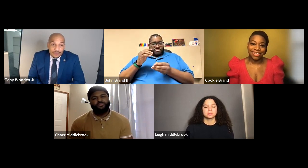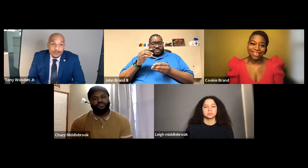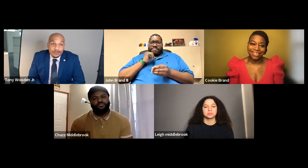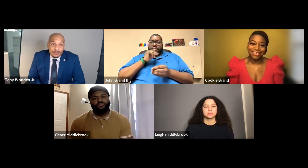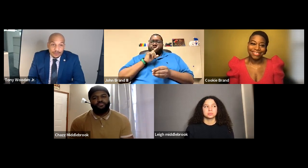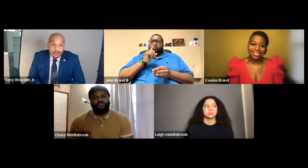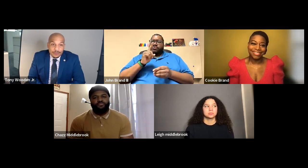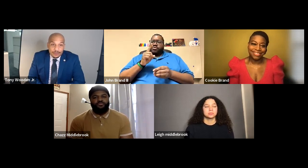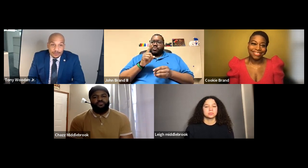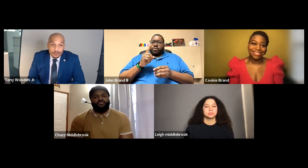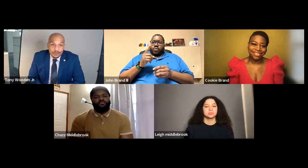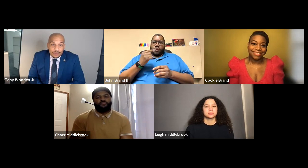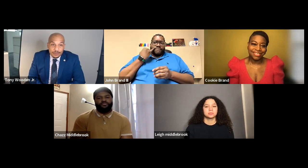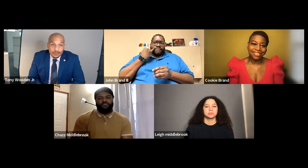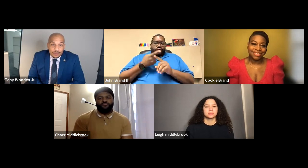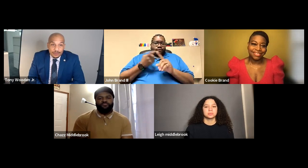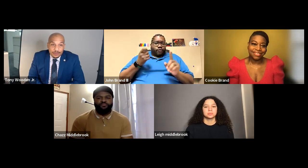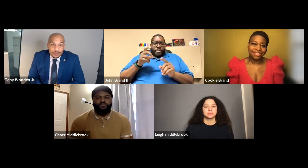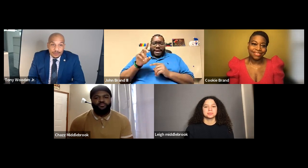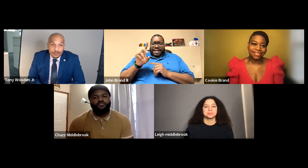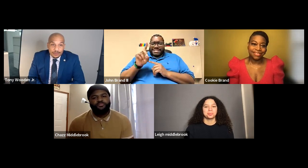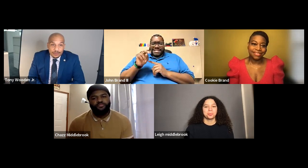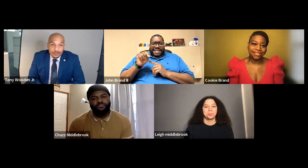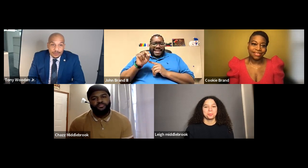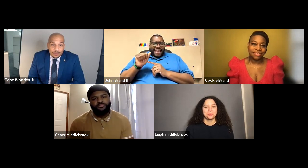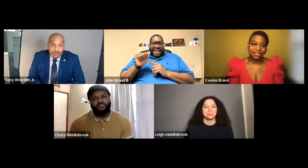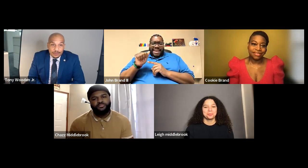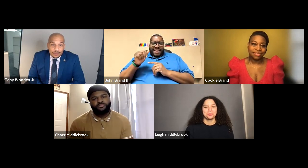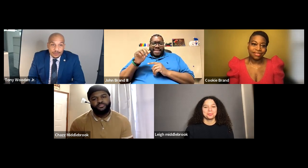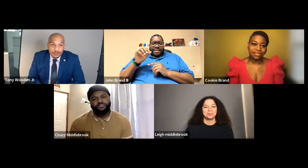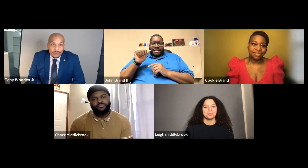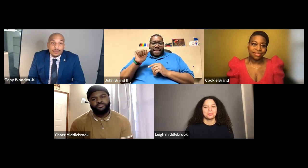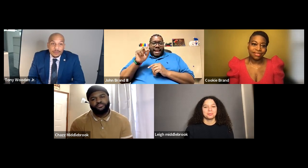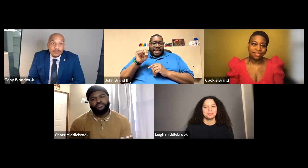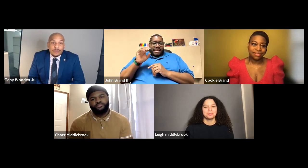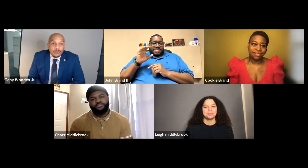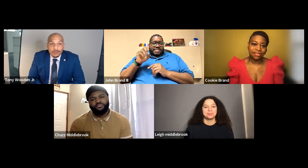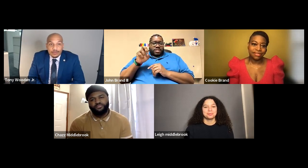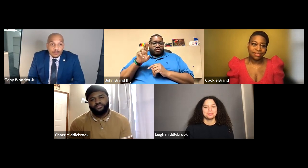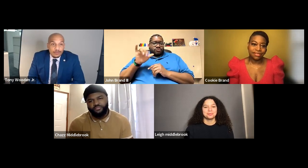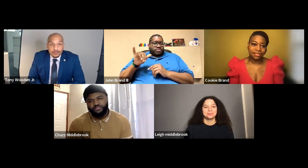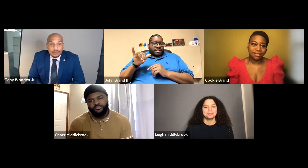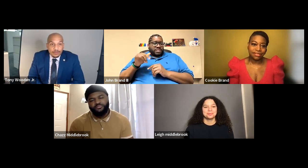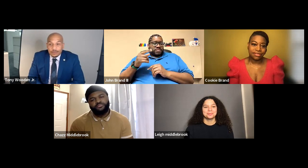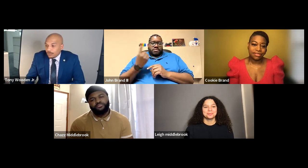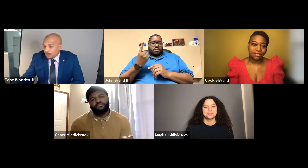things. She's got a lot of documentation, but there's still so much more what we can do actually if we had